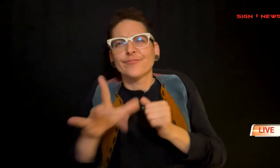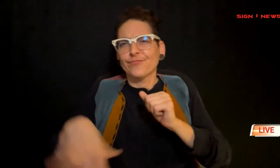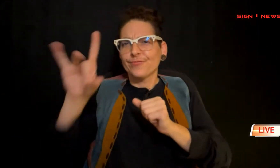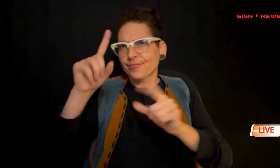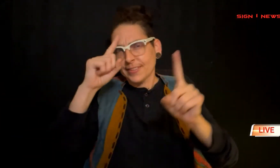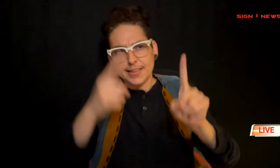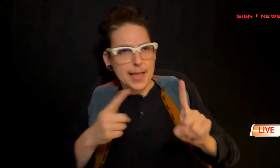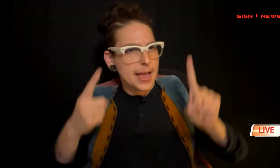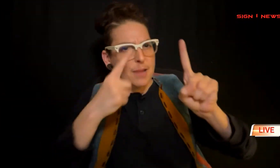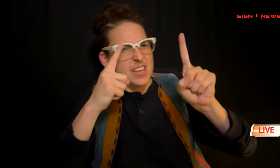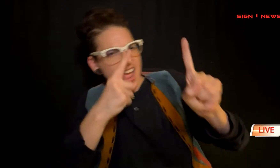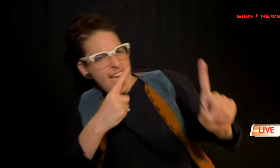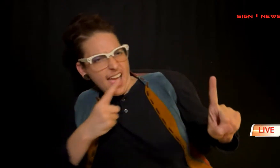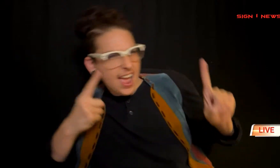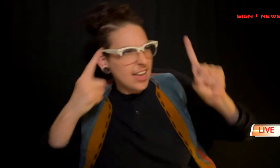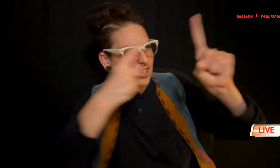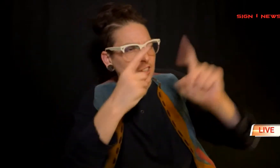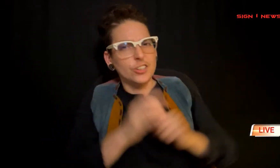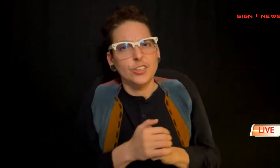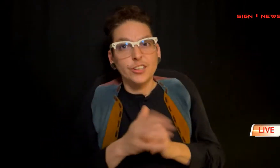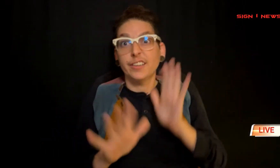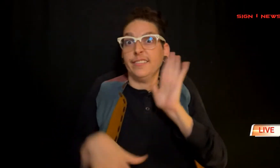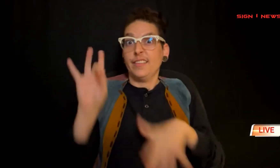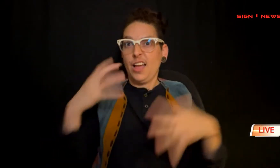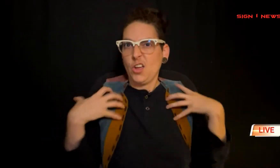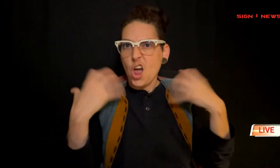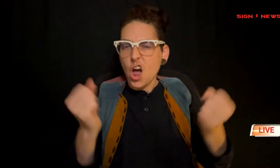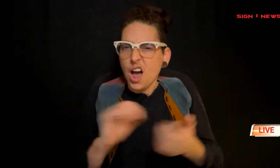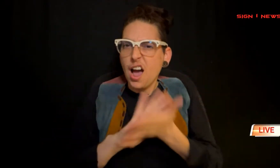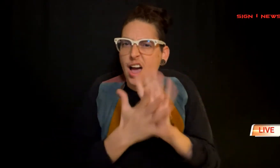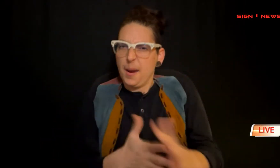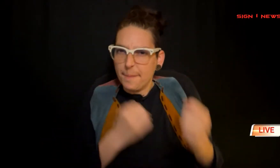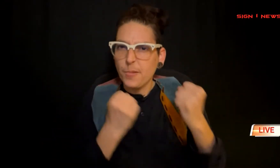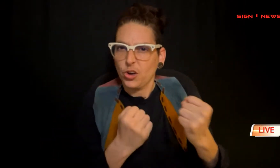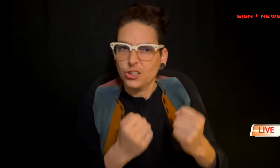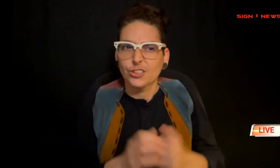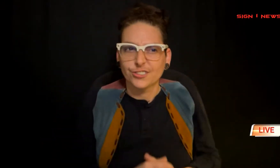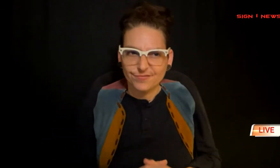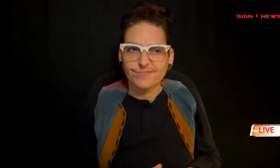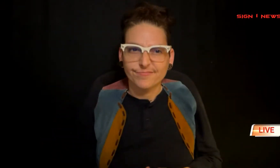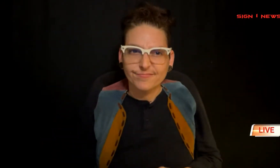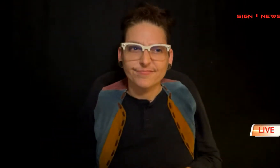little bigger, aim a little higher, and find the courage to be a little bolder.